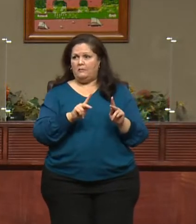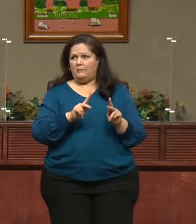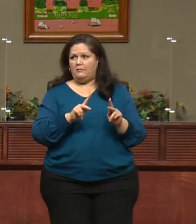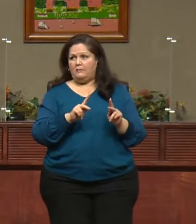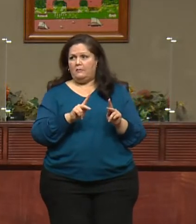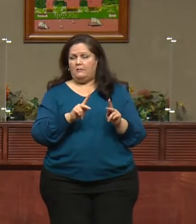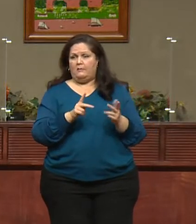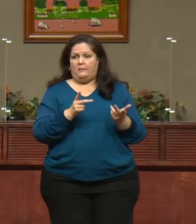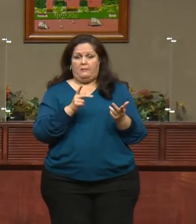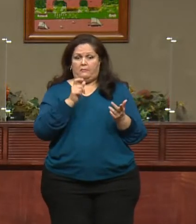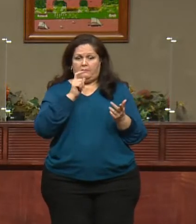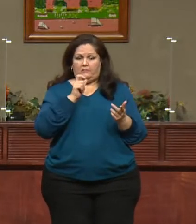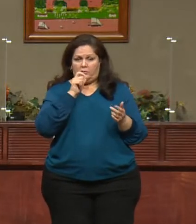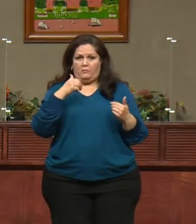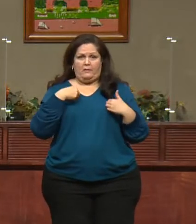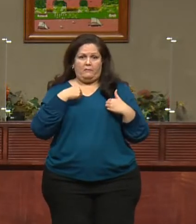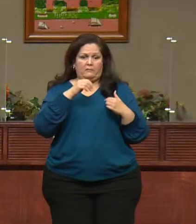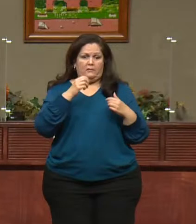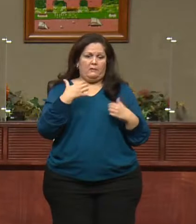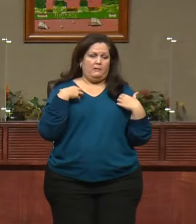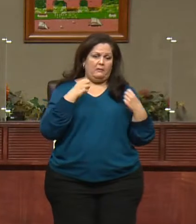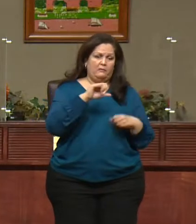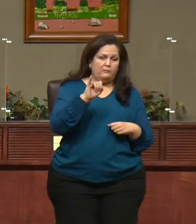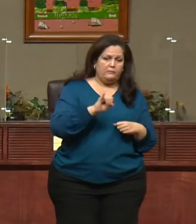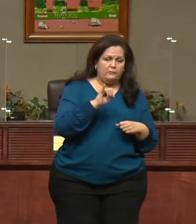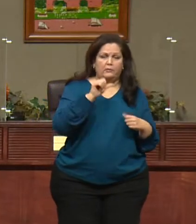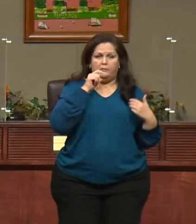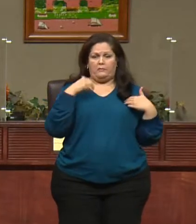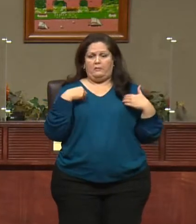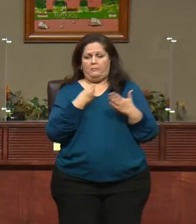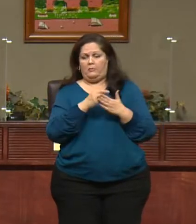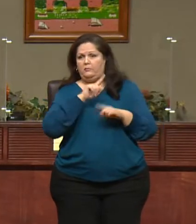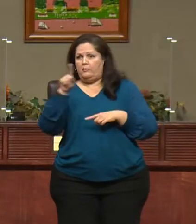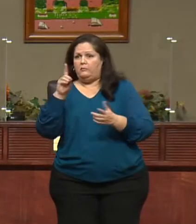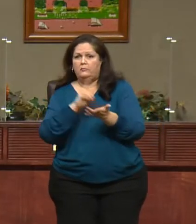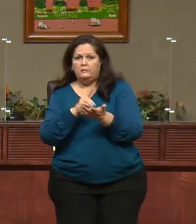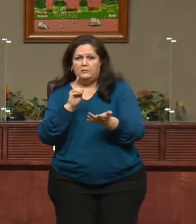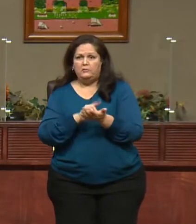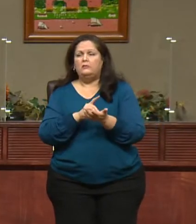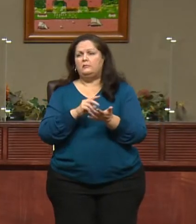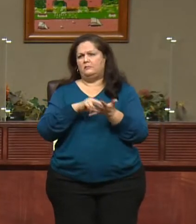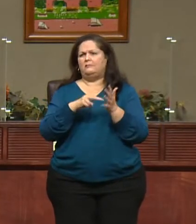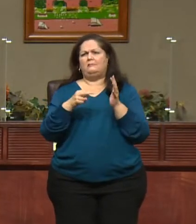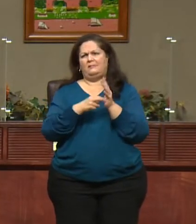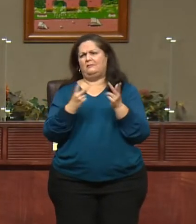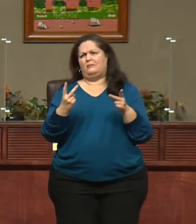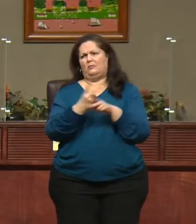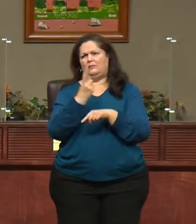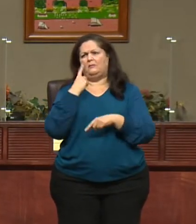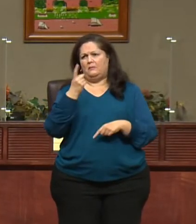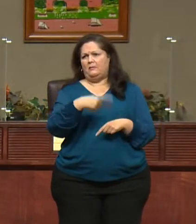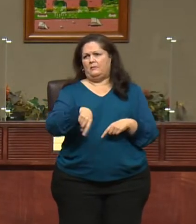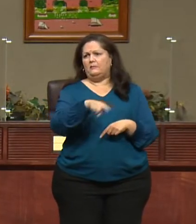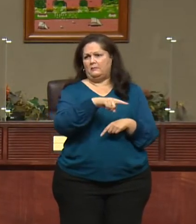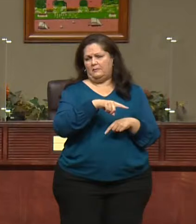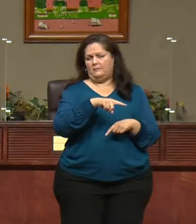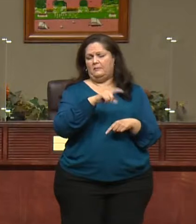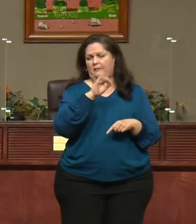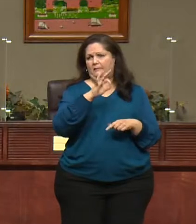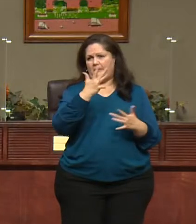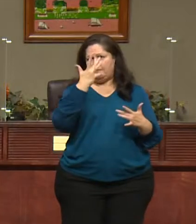lack of access to healthcare services and therefore probably suffer the greatest consequences of being